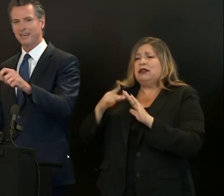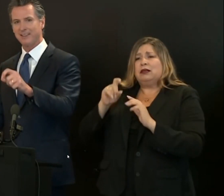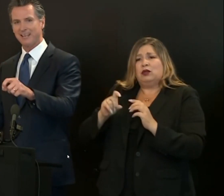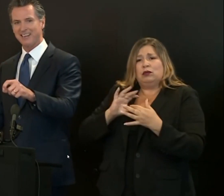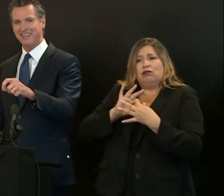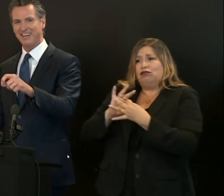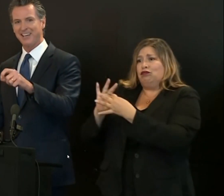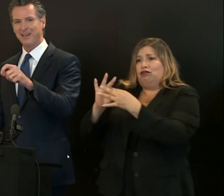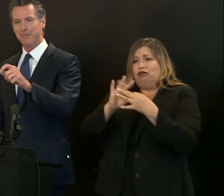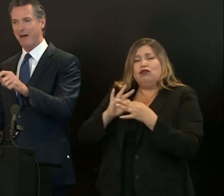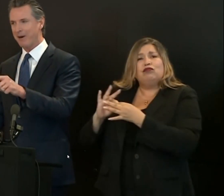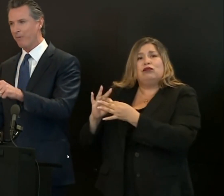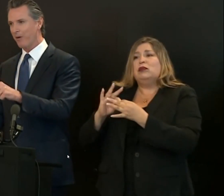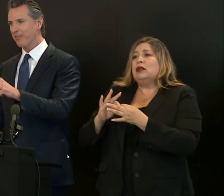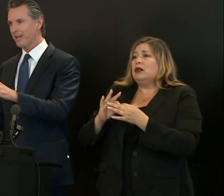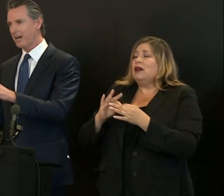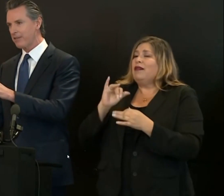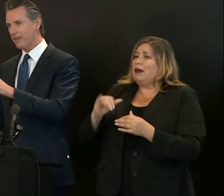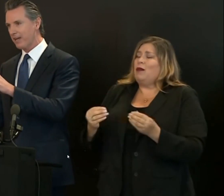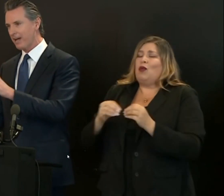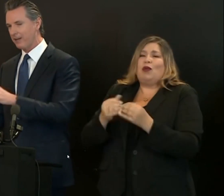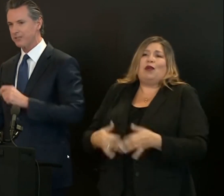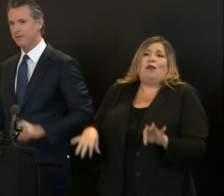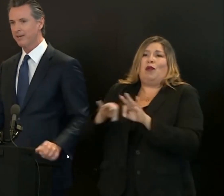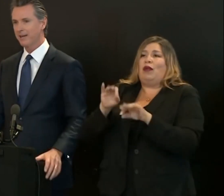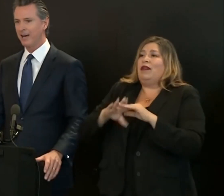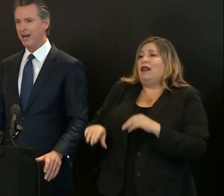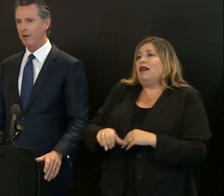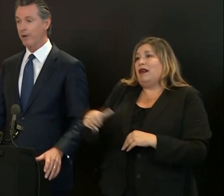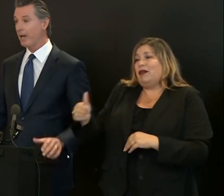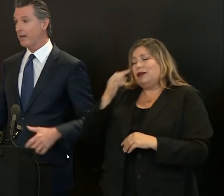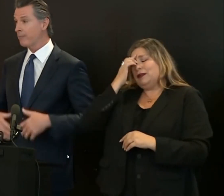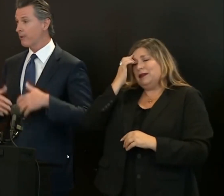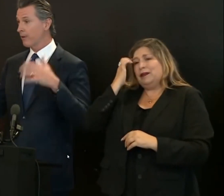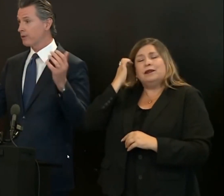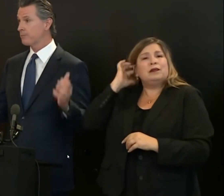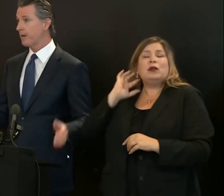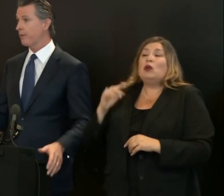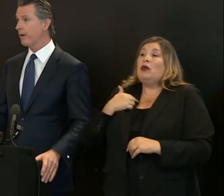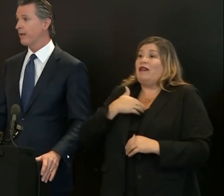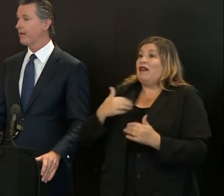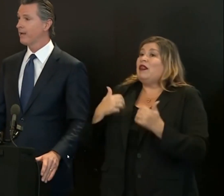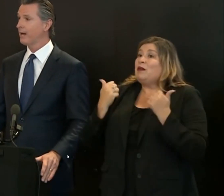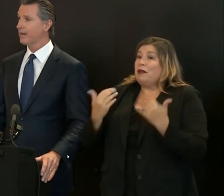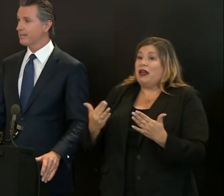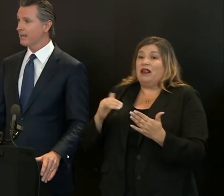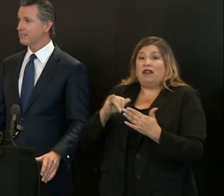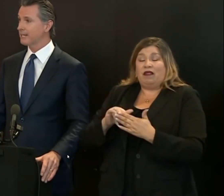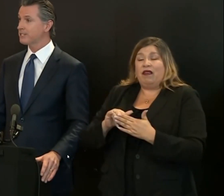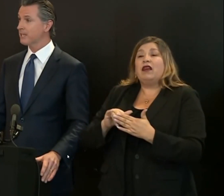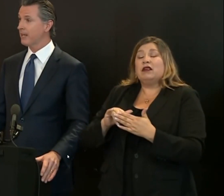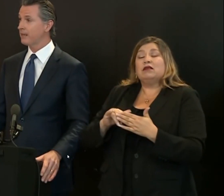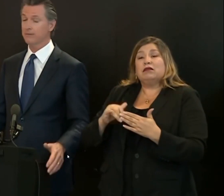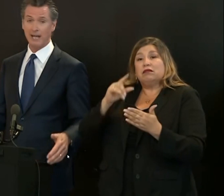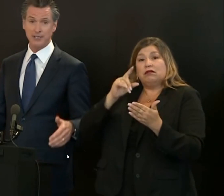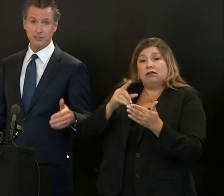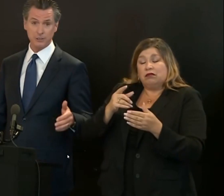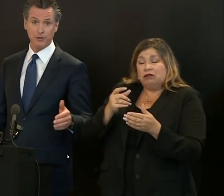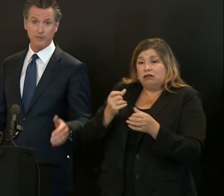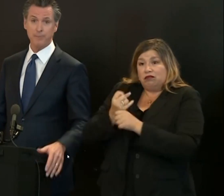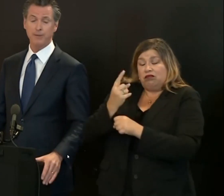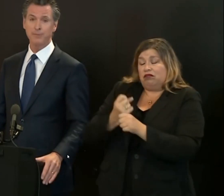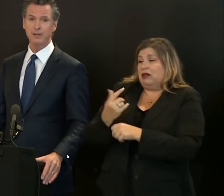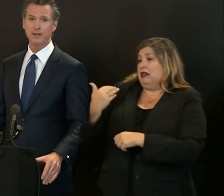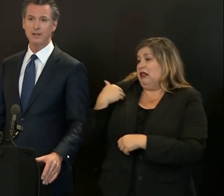trust, at the end of the day, matter more than anything else. We had a number of those, by the way, conducted at scale